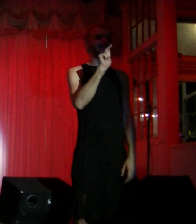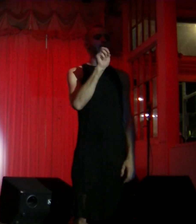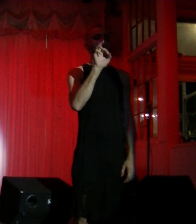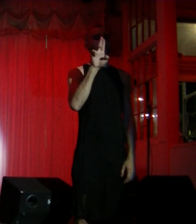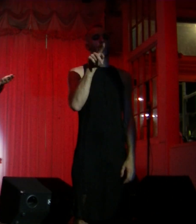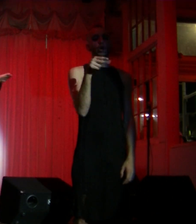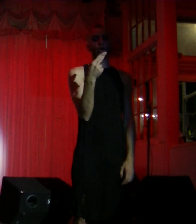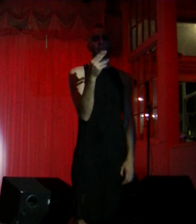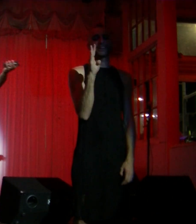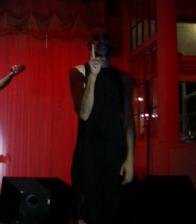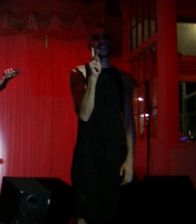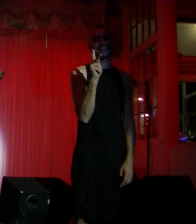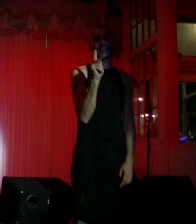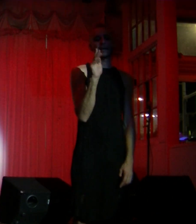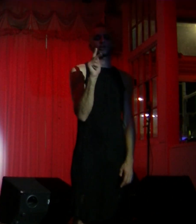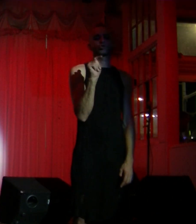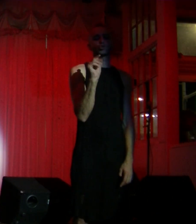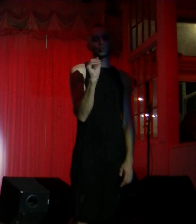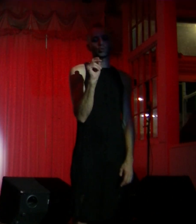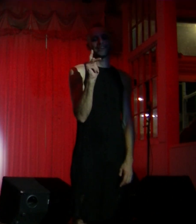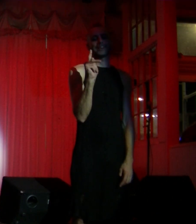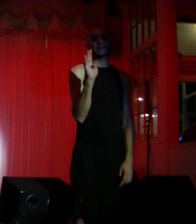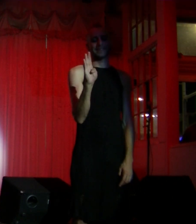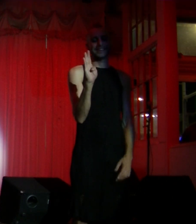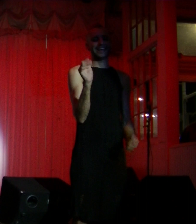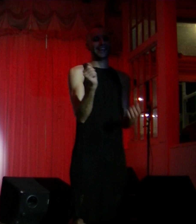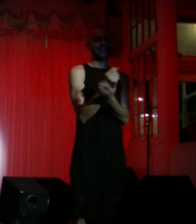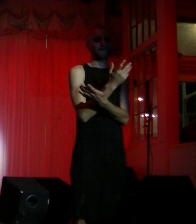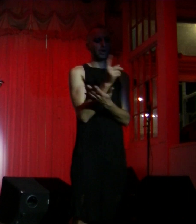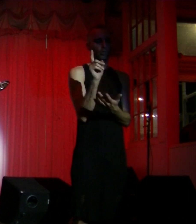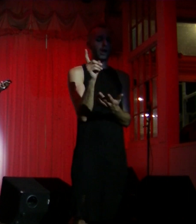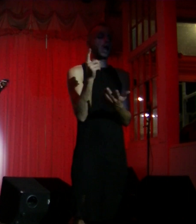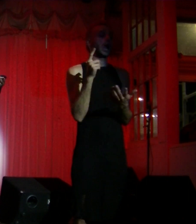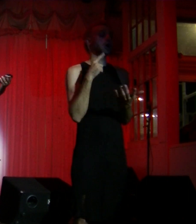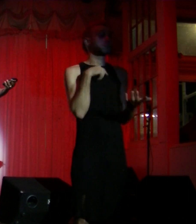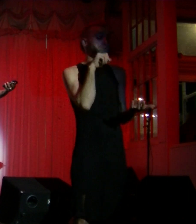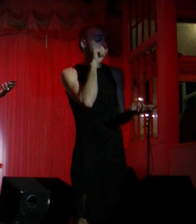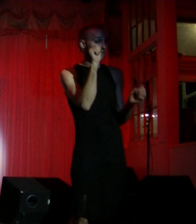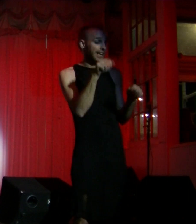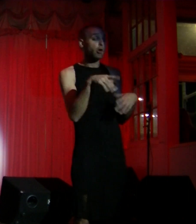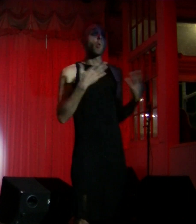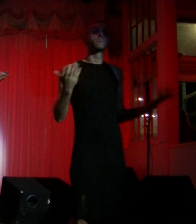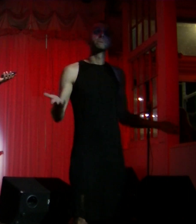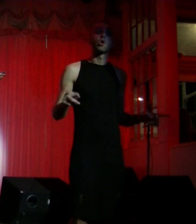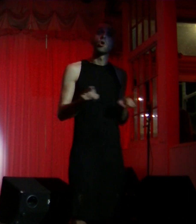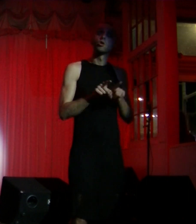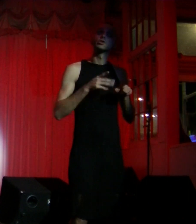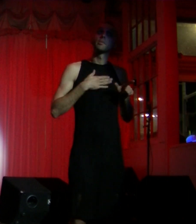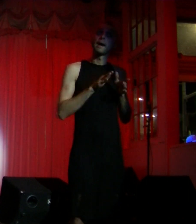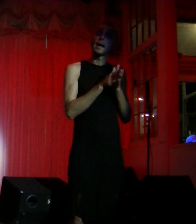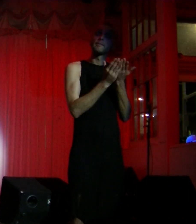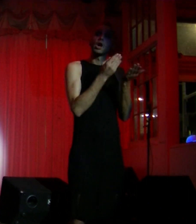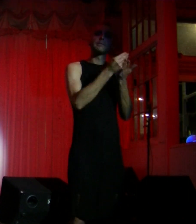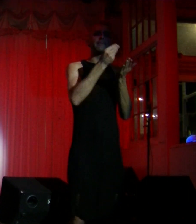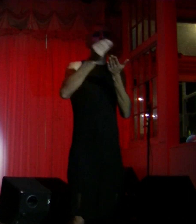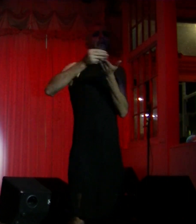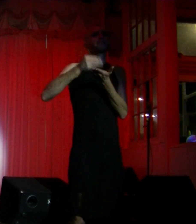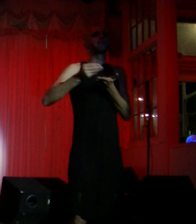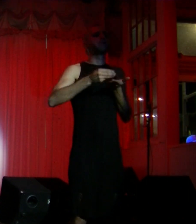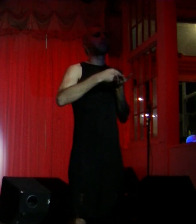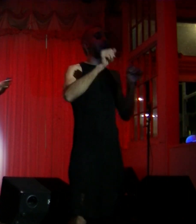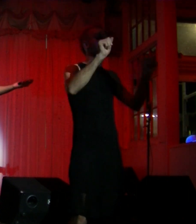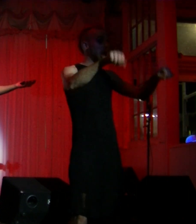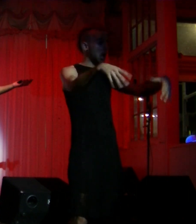EARTHTOKB. I'd love to connect. A non-monetary way is buy my book. It's available everywhere you get books.